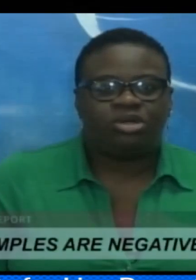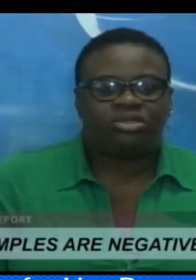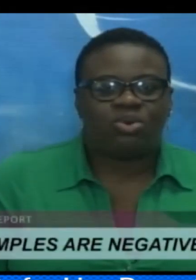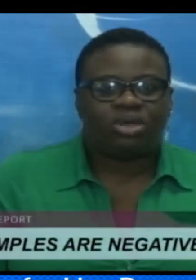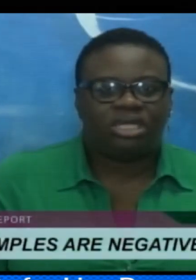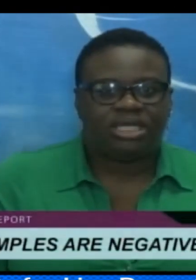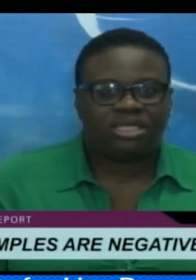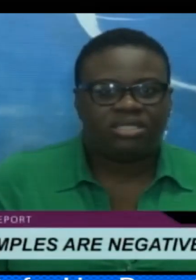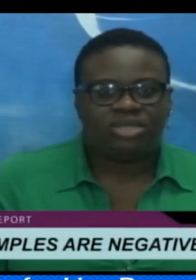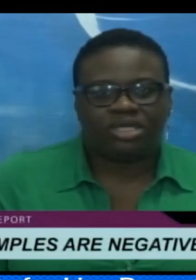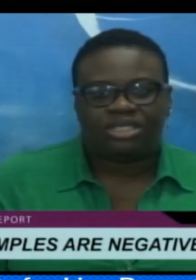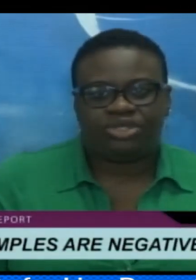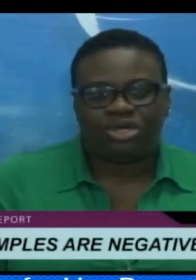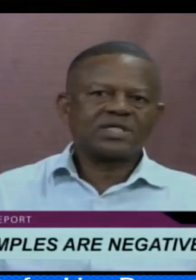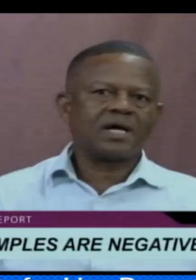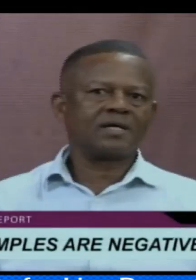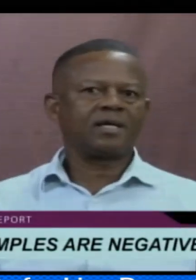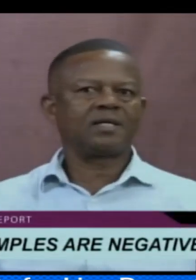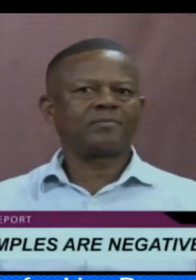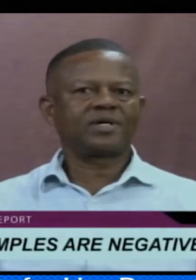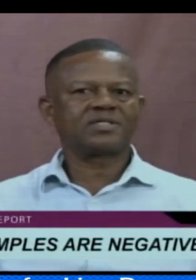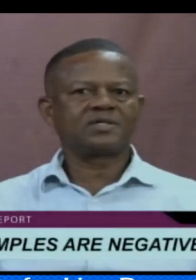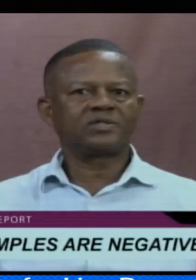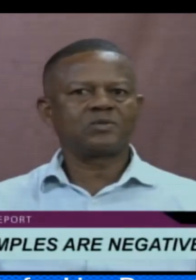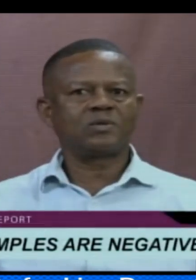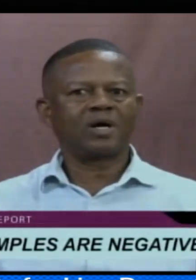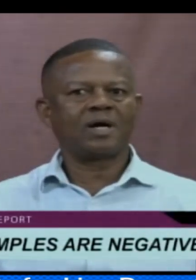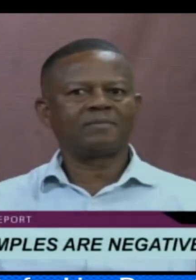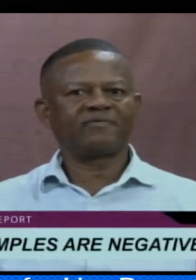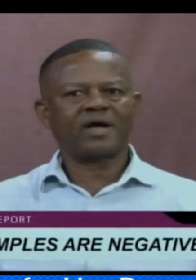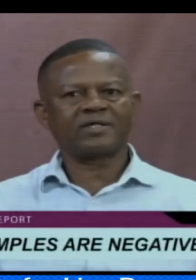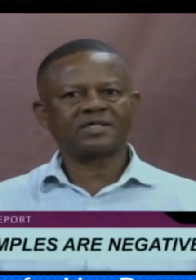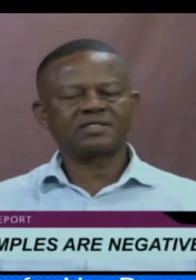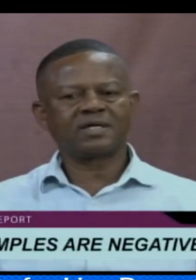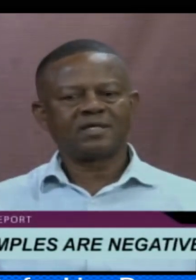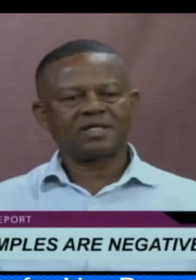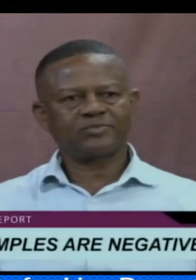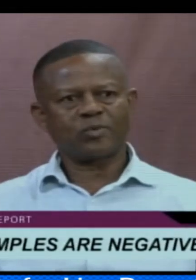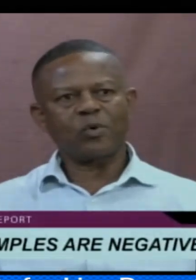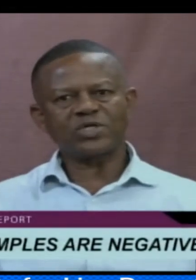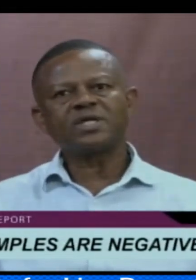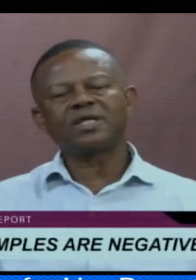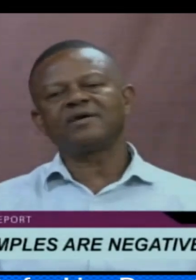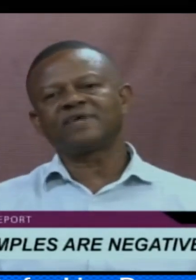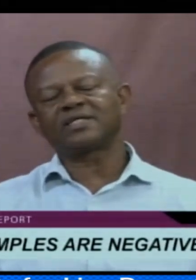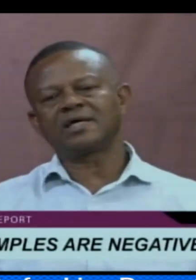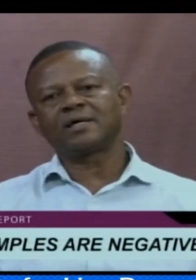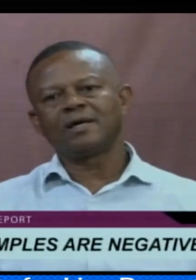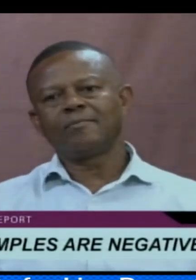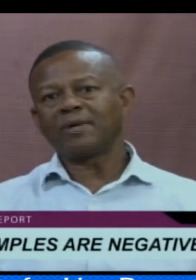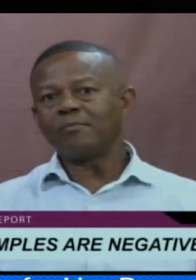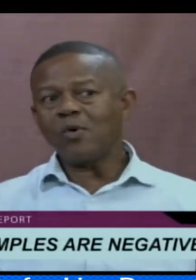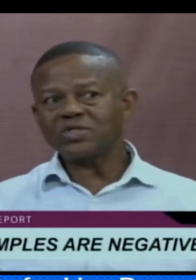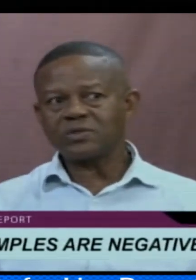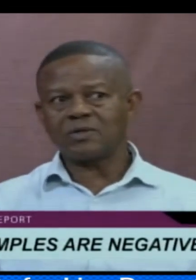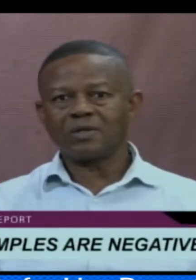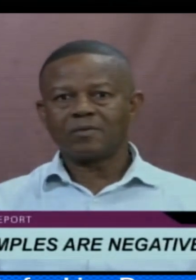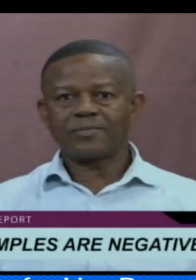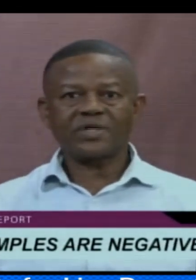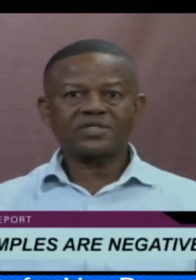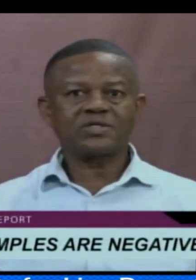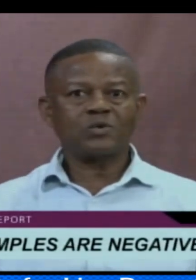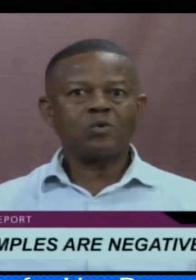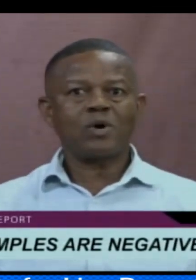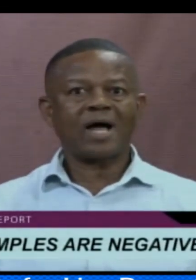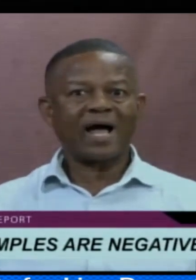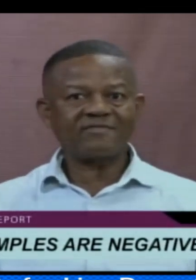COVID-19 response coordinator Dr. George Mitchell says the 10 samples sent to the Caribbean Public Health Agency CARPHA for